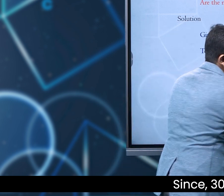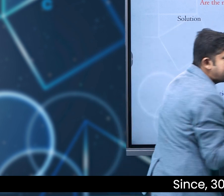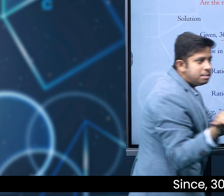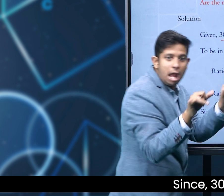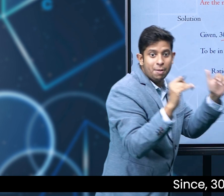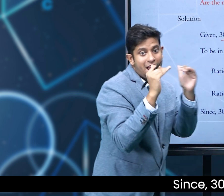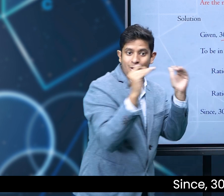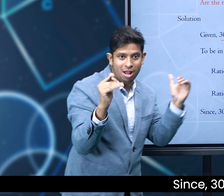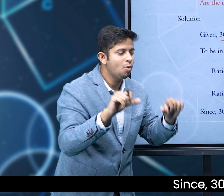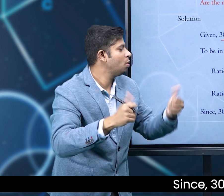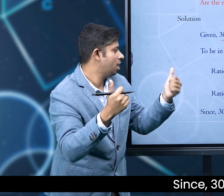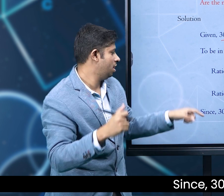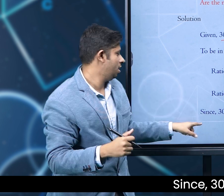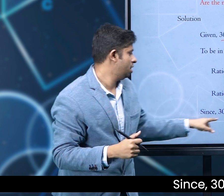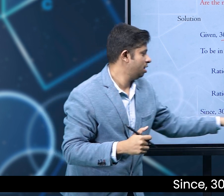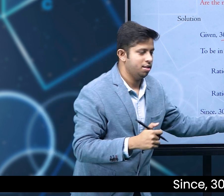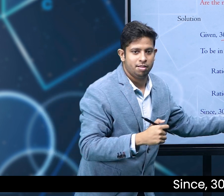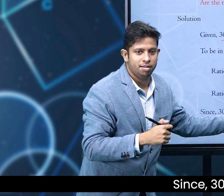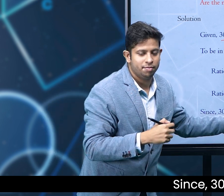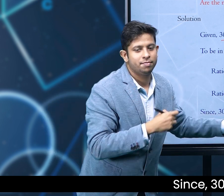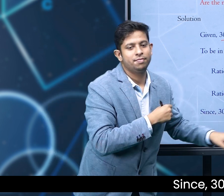Since 30:40 is equal to 45:60.